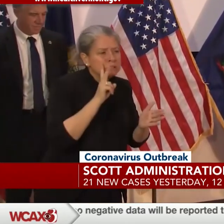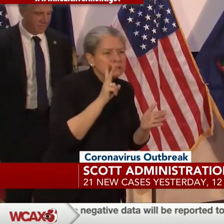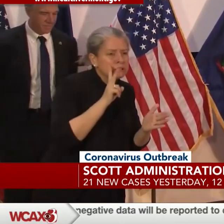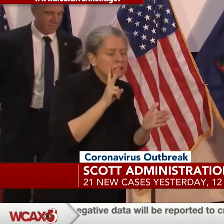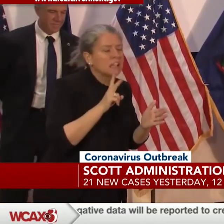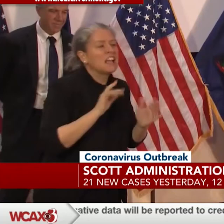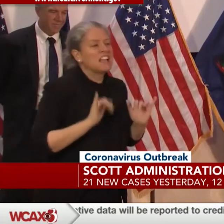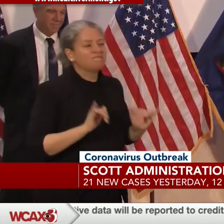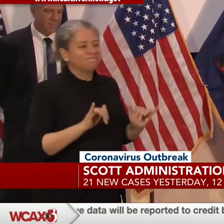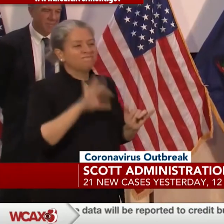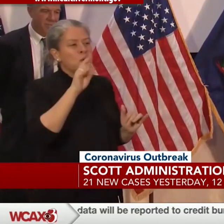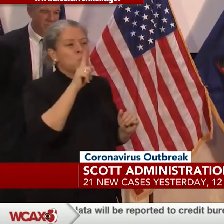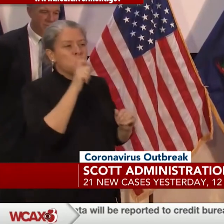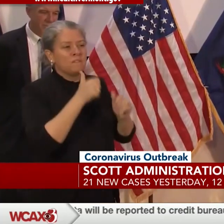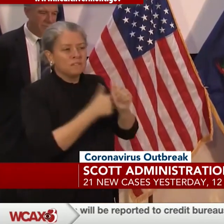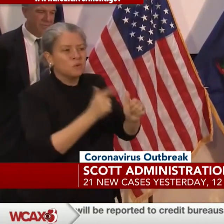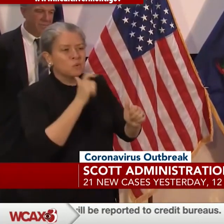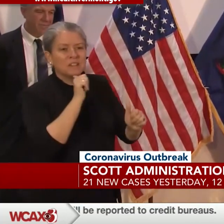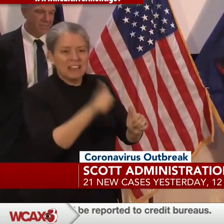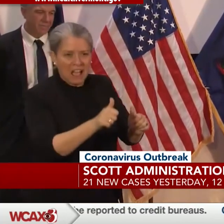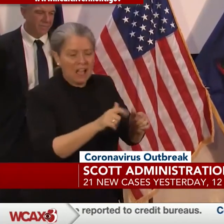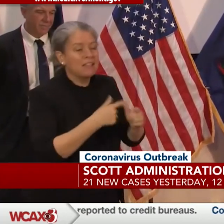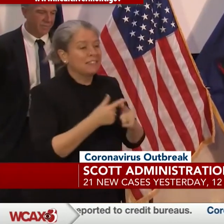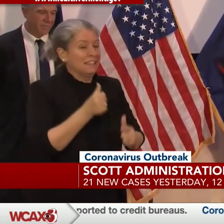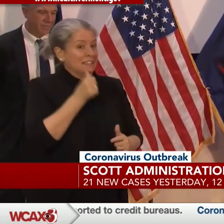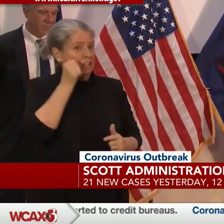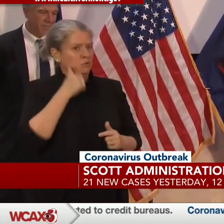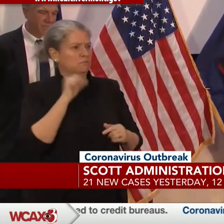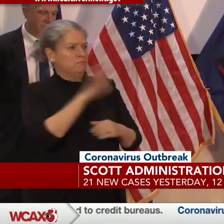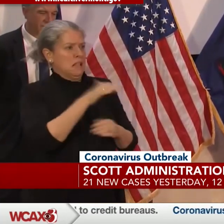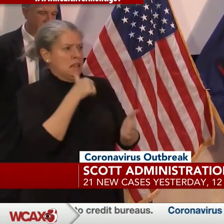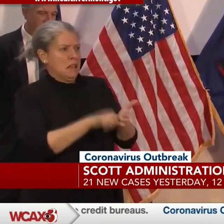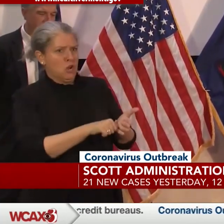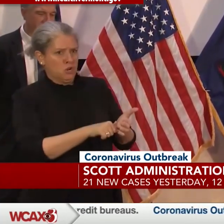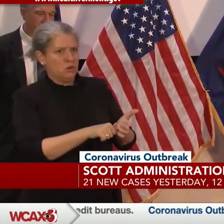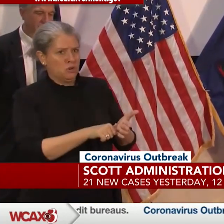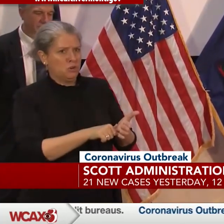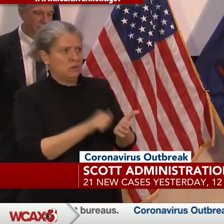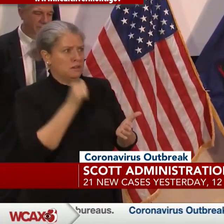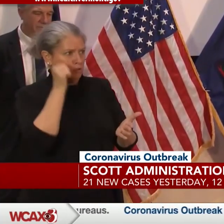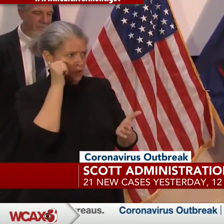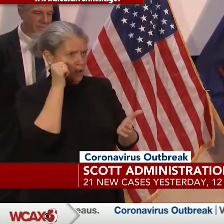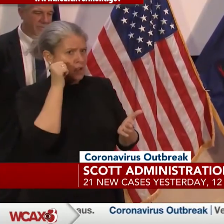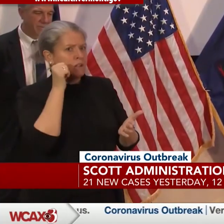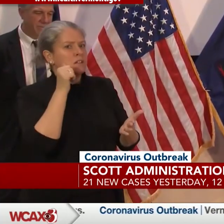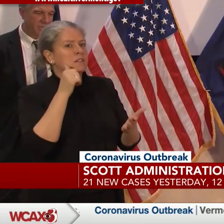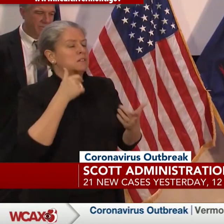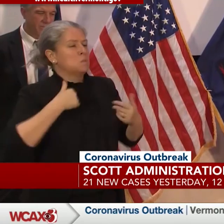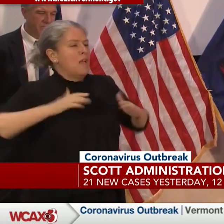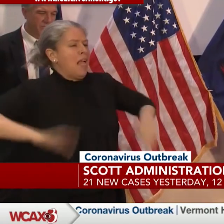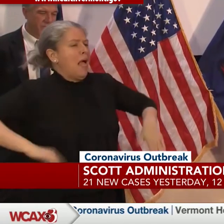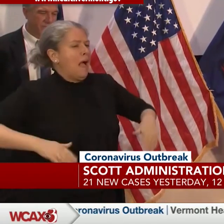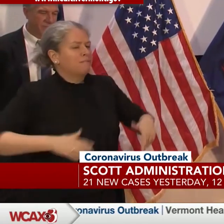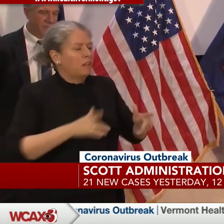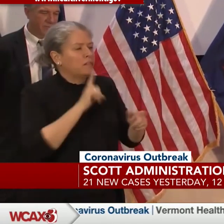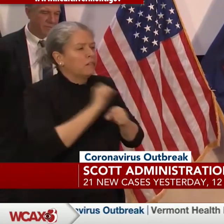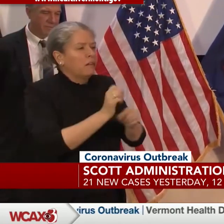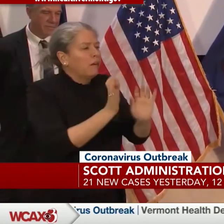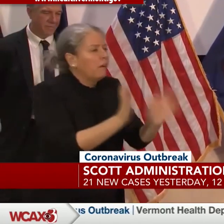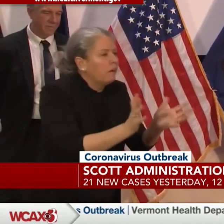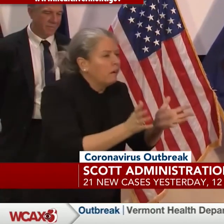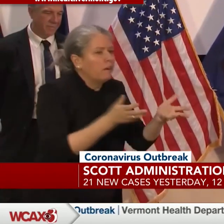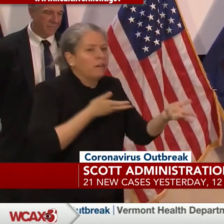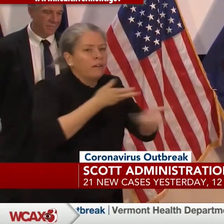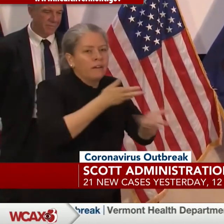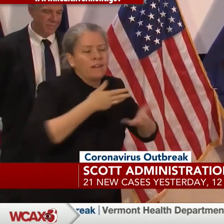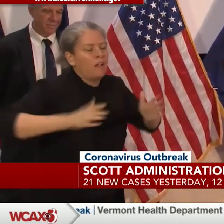delivered letters, as I indicated, and then there'll be follow-up calls that begin today. So I don't think we have a full gauge of